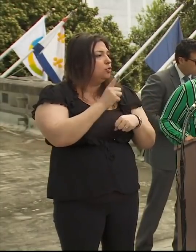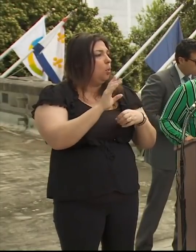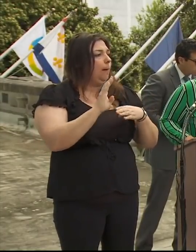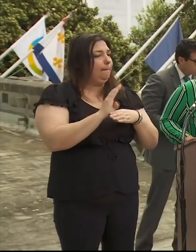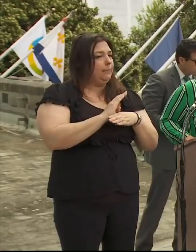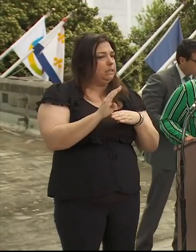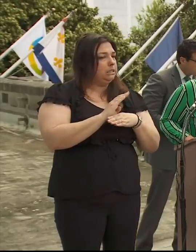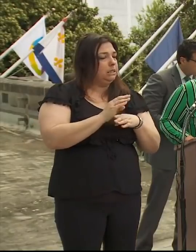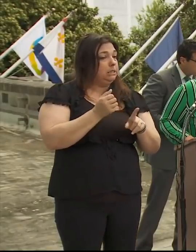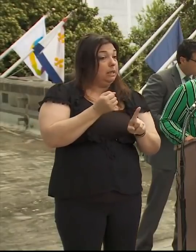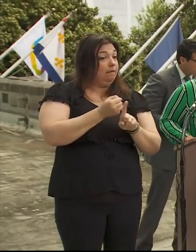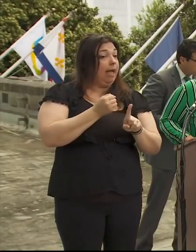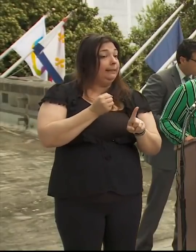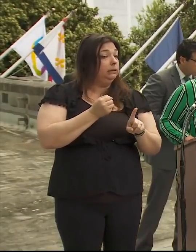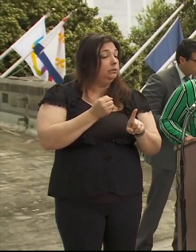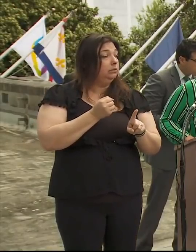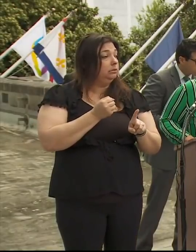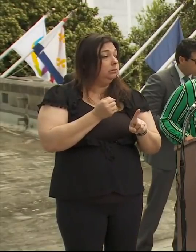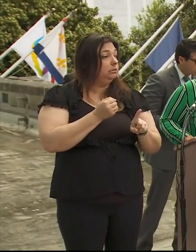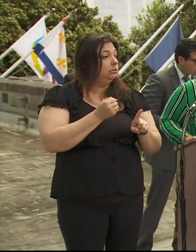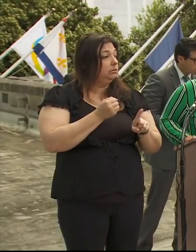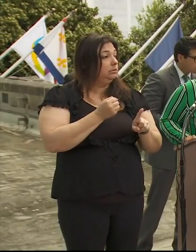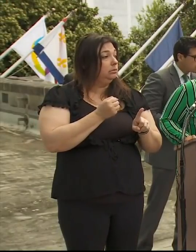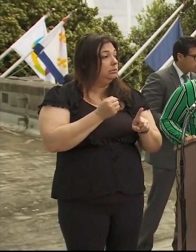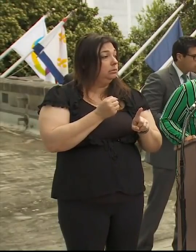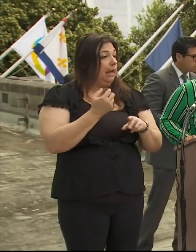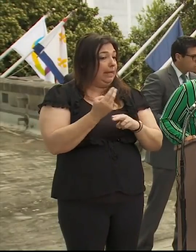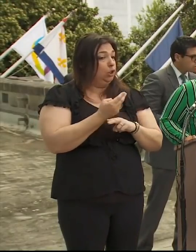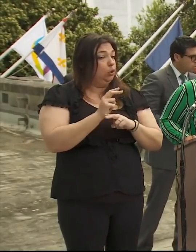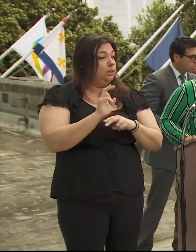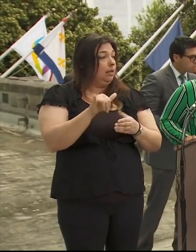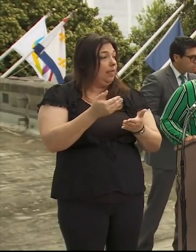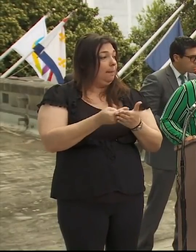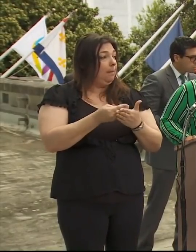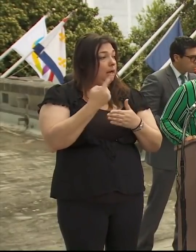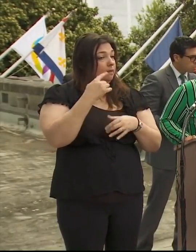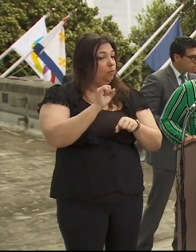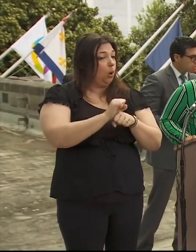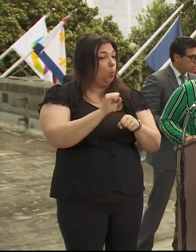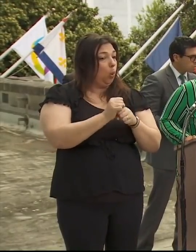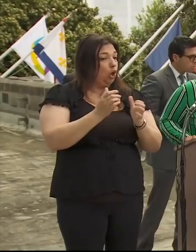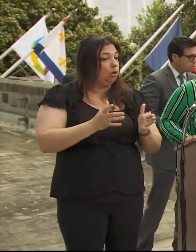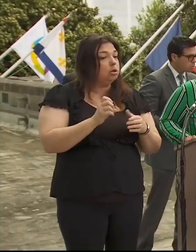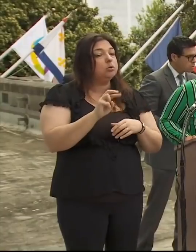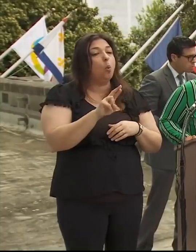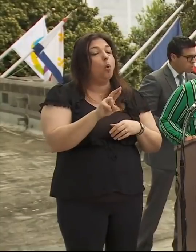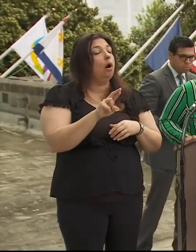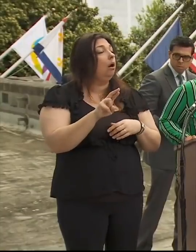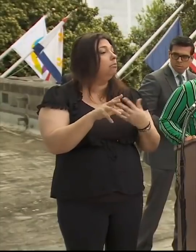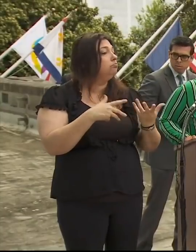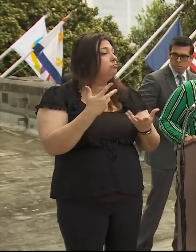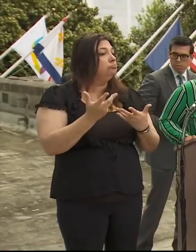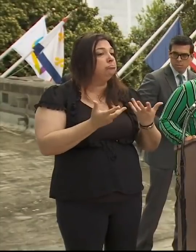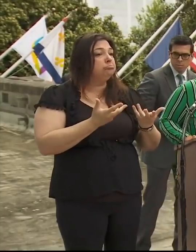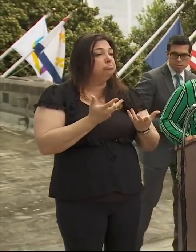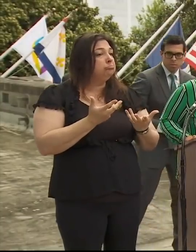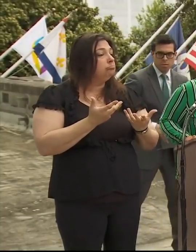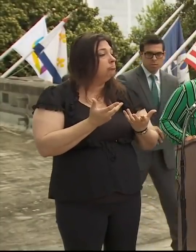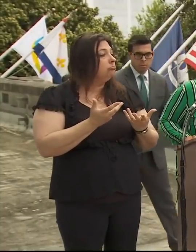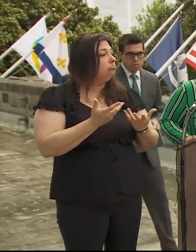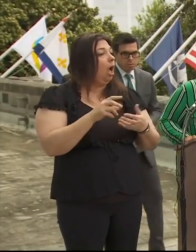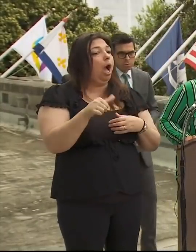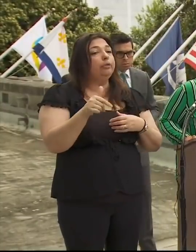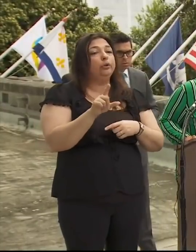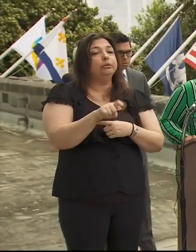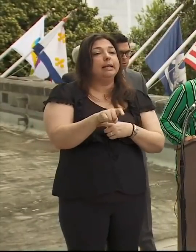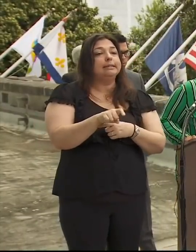businesses who have been affected and are using that money for workers or other